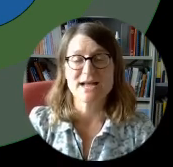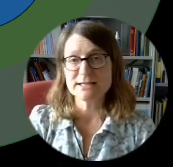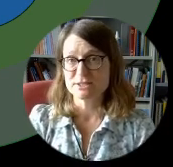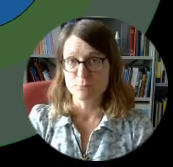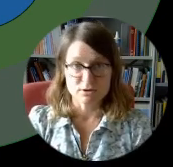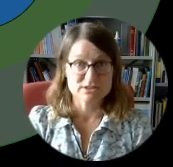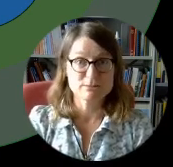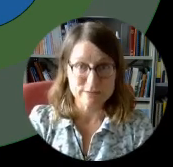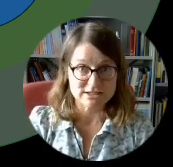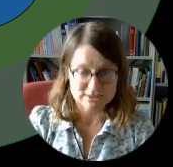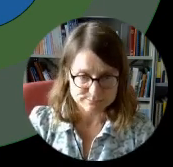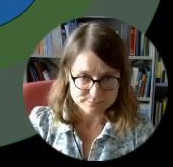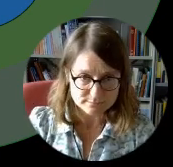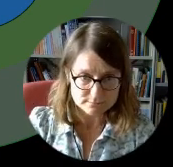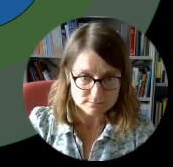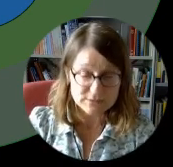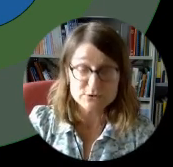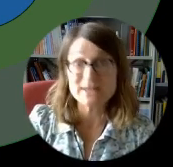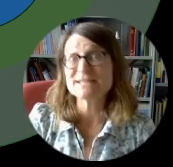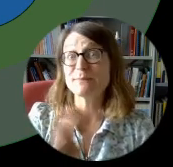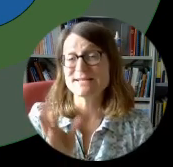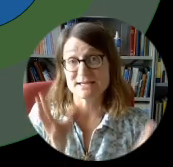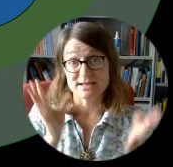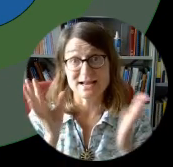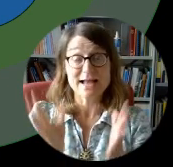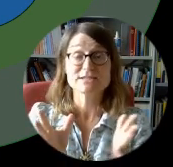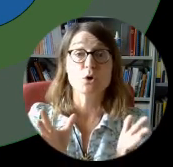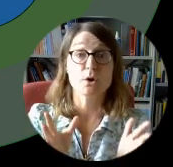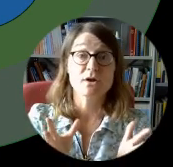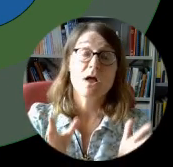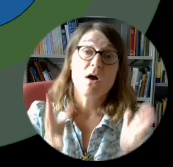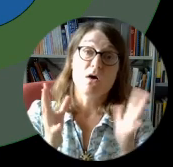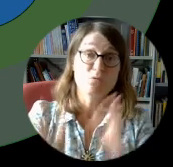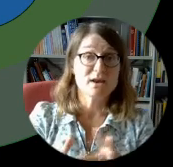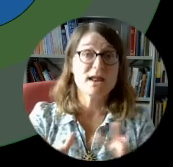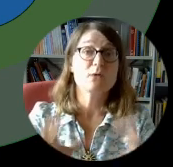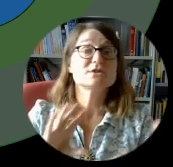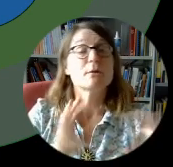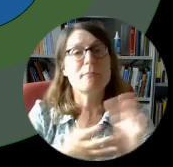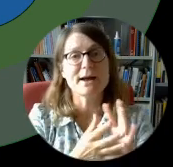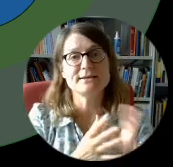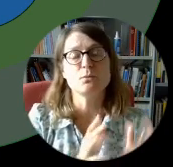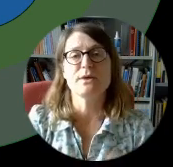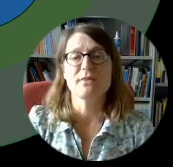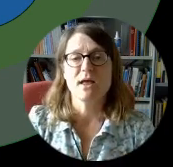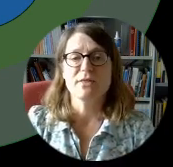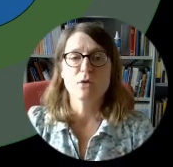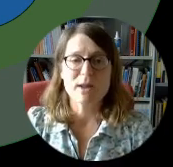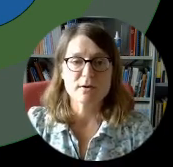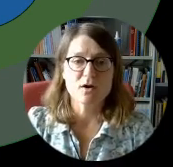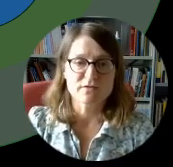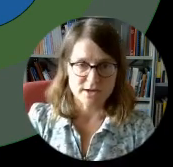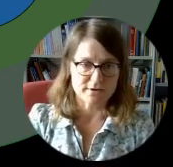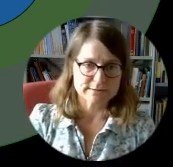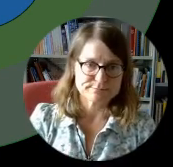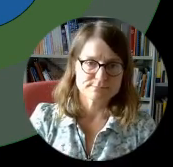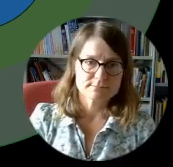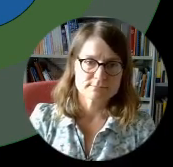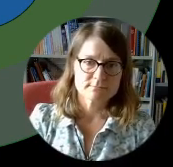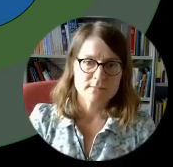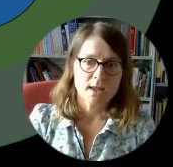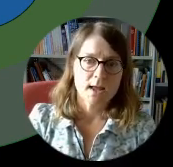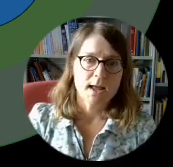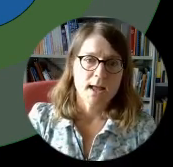as sign-supported speech. So that is basically the lexicon of one language combined with the grammar of another.